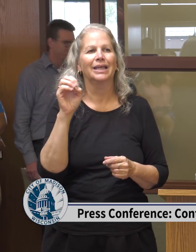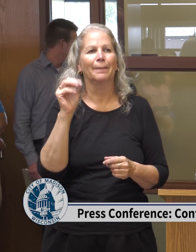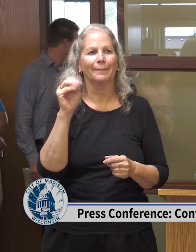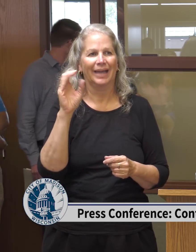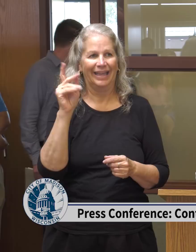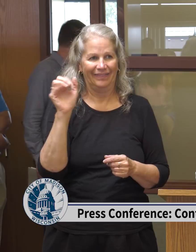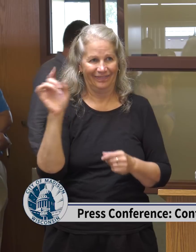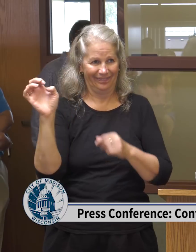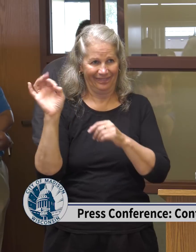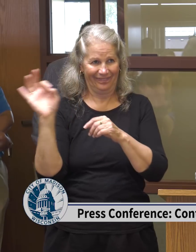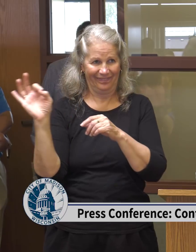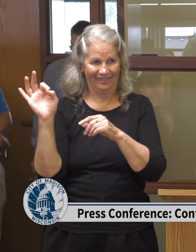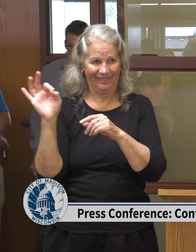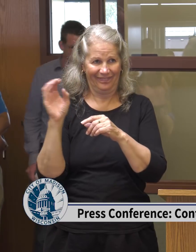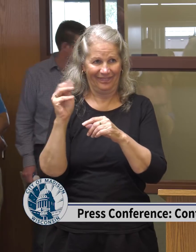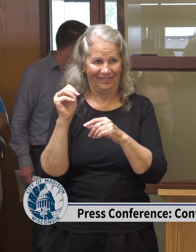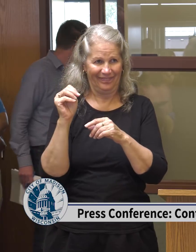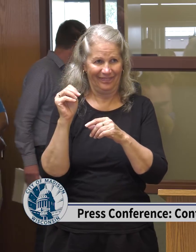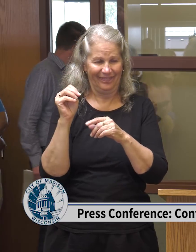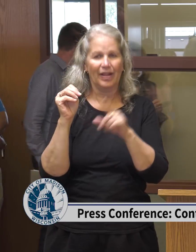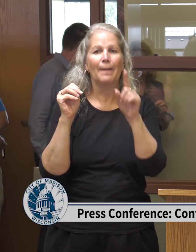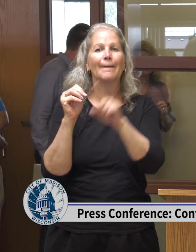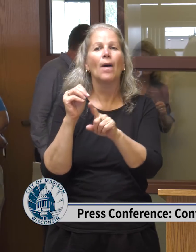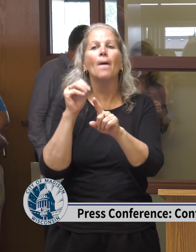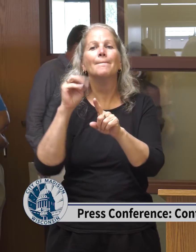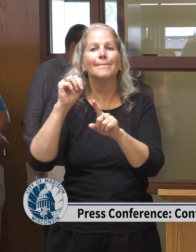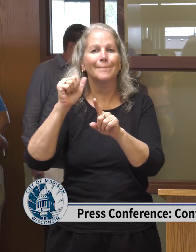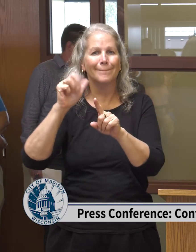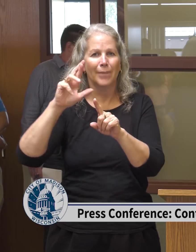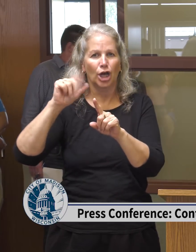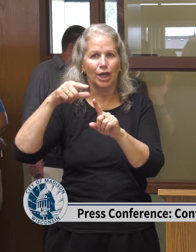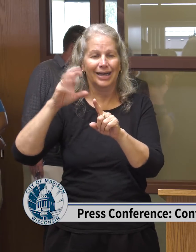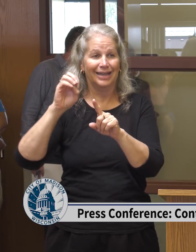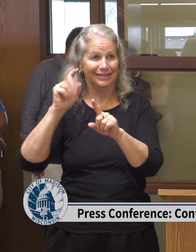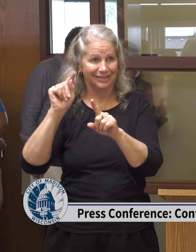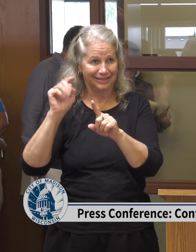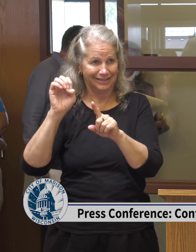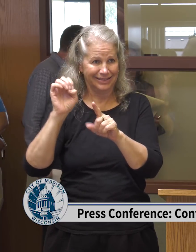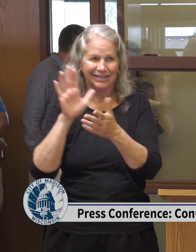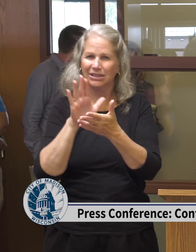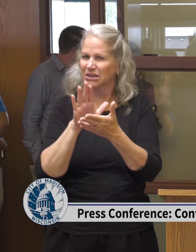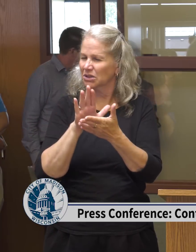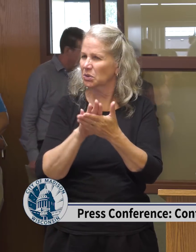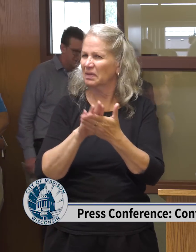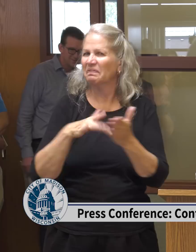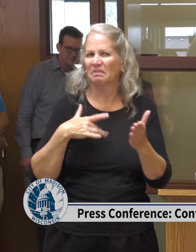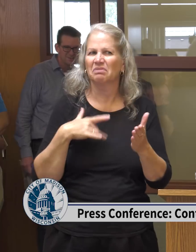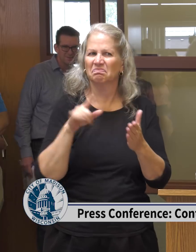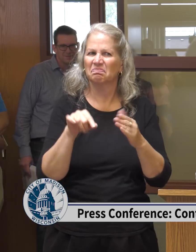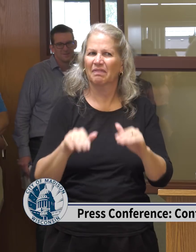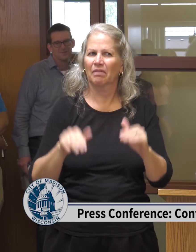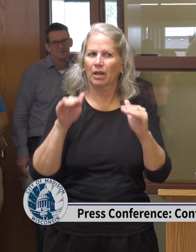River because of the potential for flooding there, but the school's in good shape.